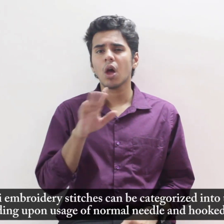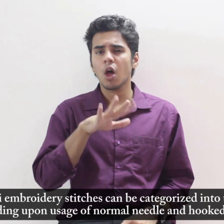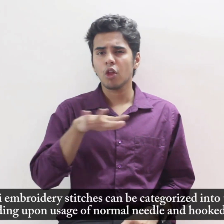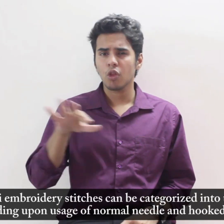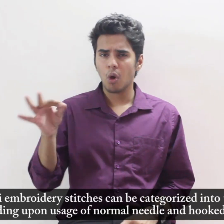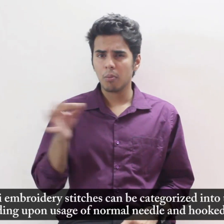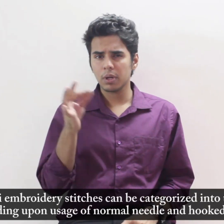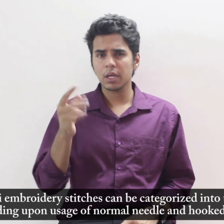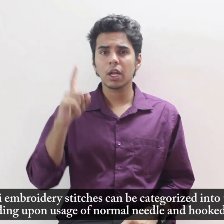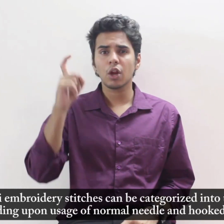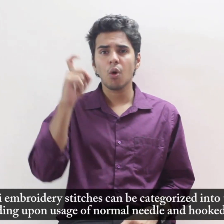and hooked needle.